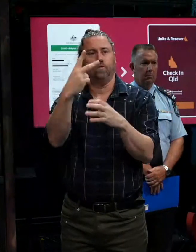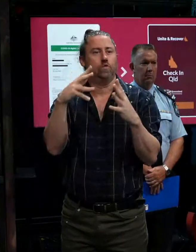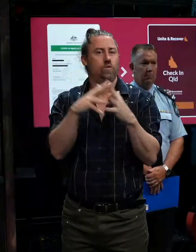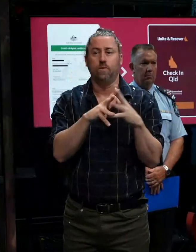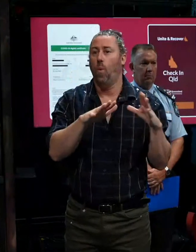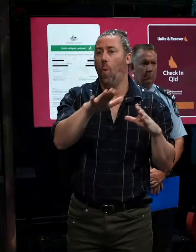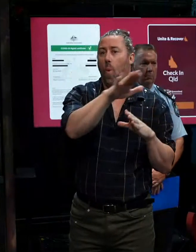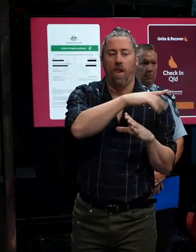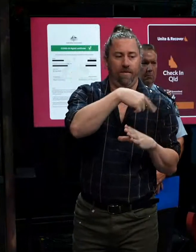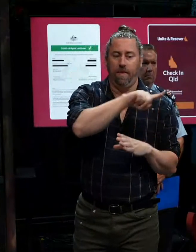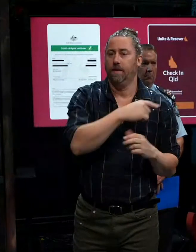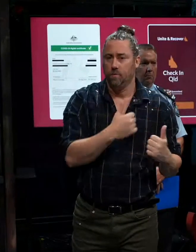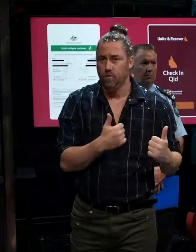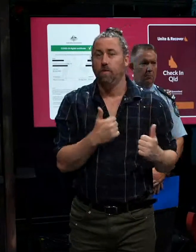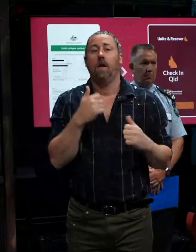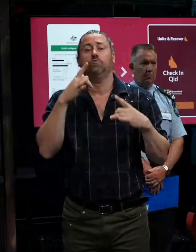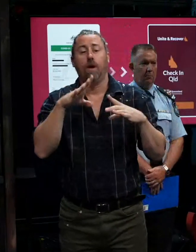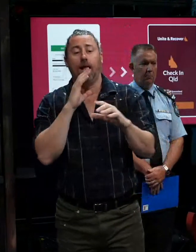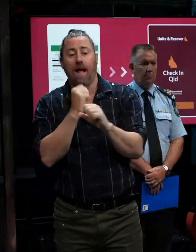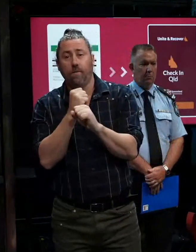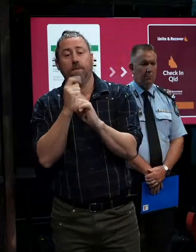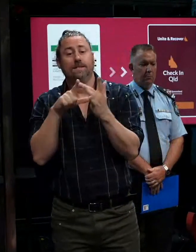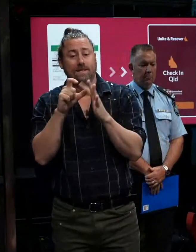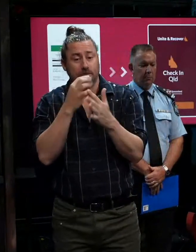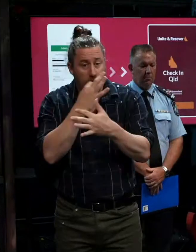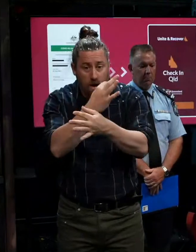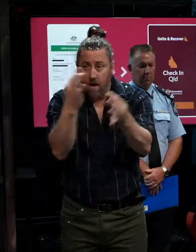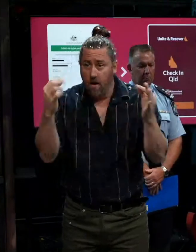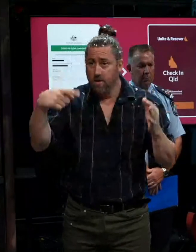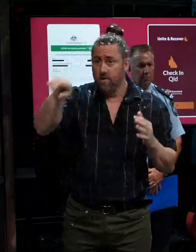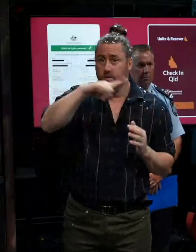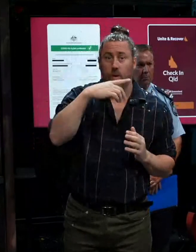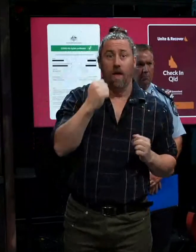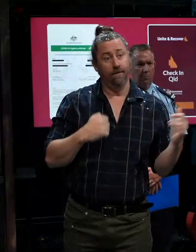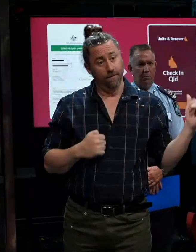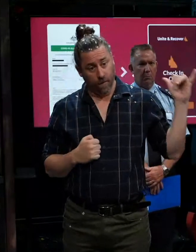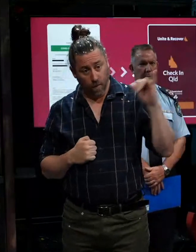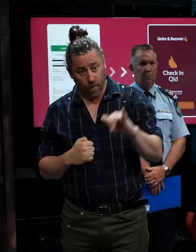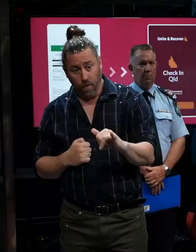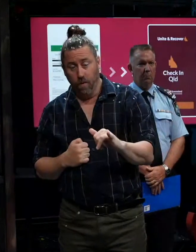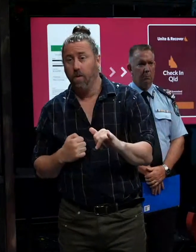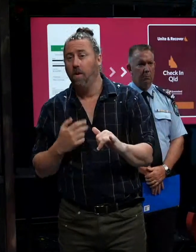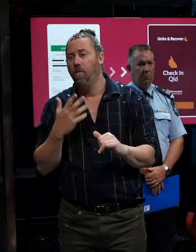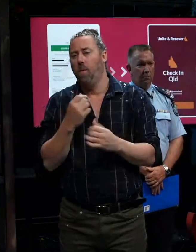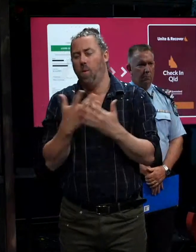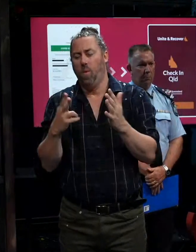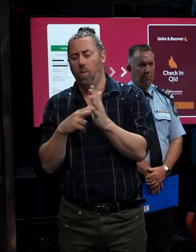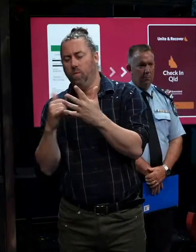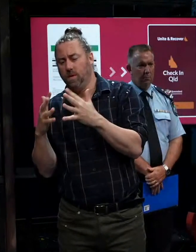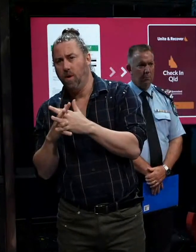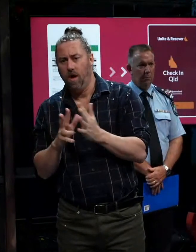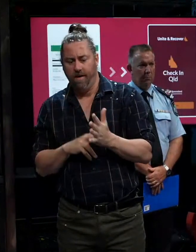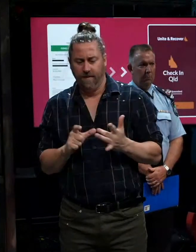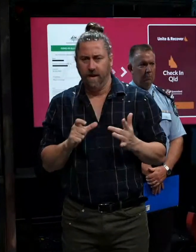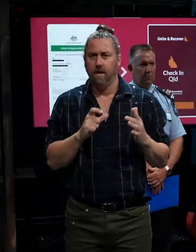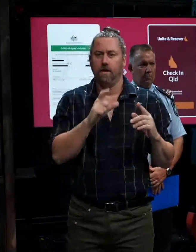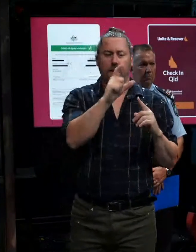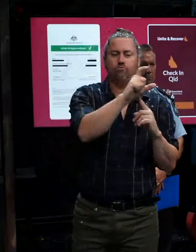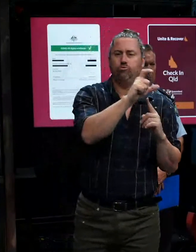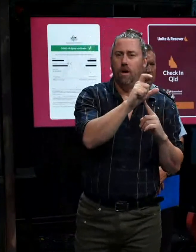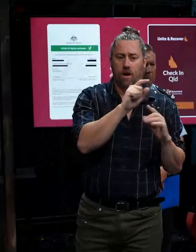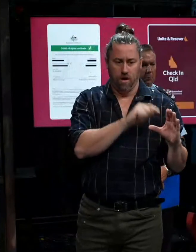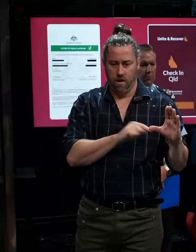if anybody else has come through and is in the community, whether it's primarily New South Wales, Victoria and ACT, because